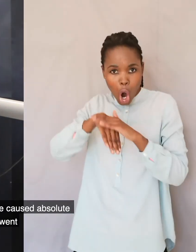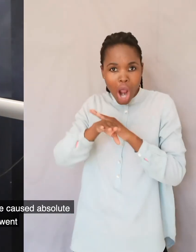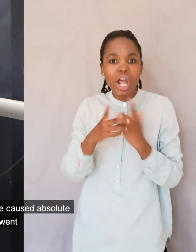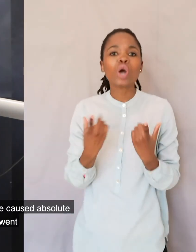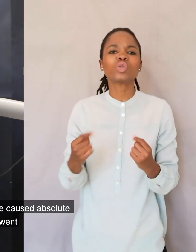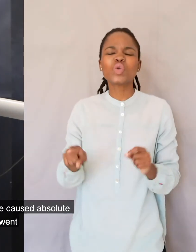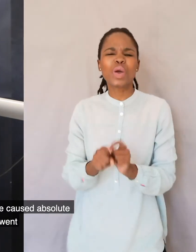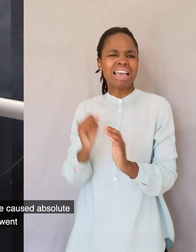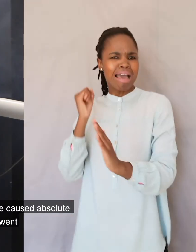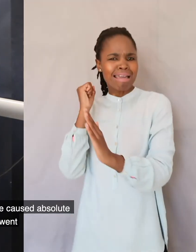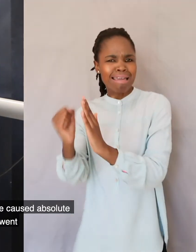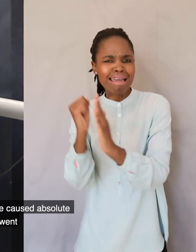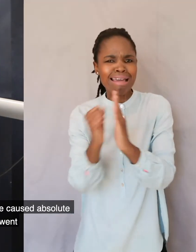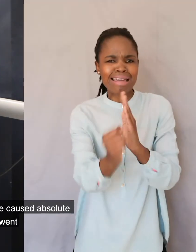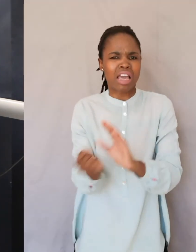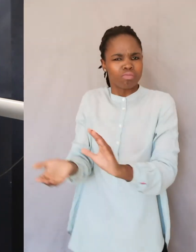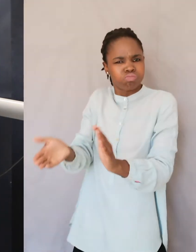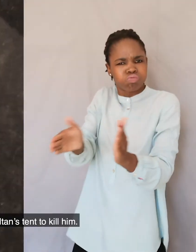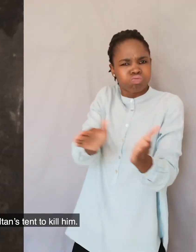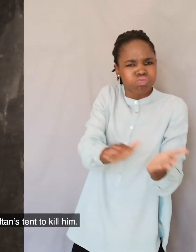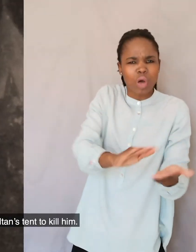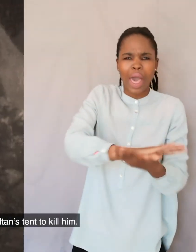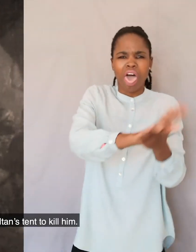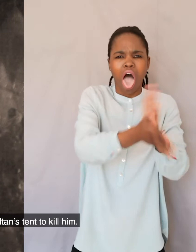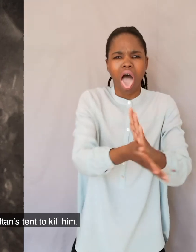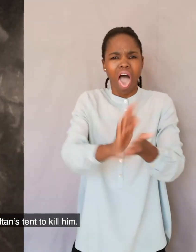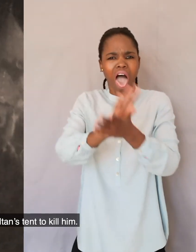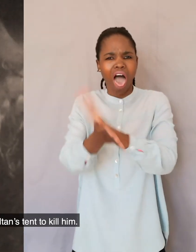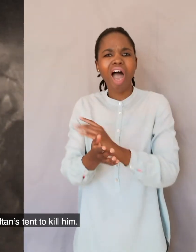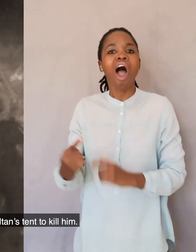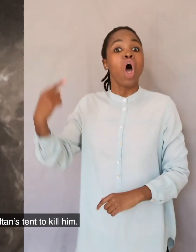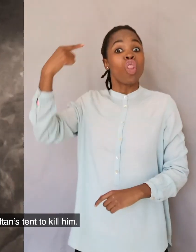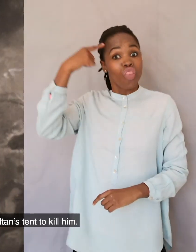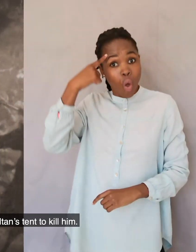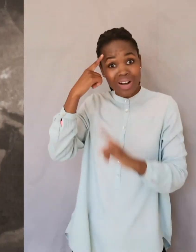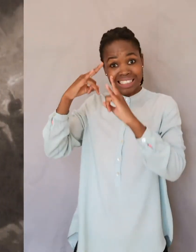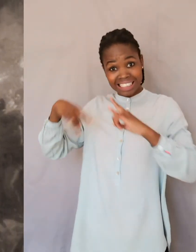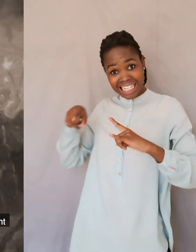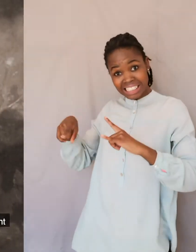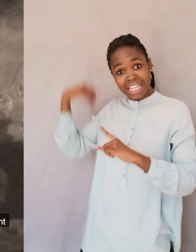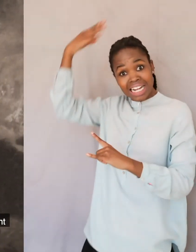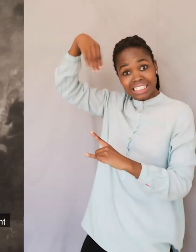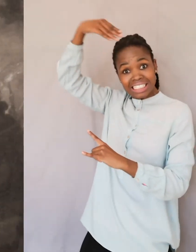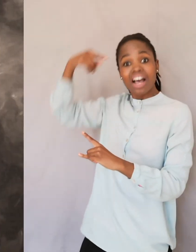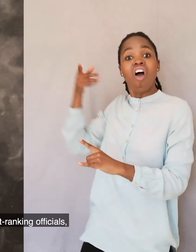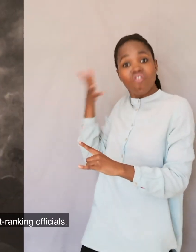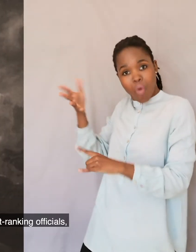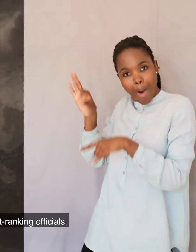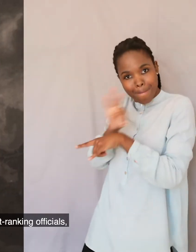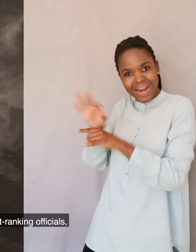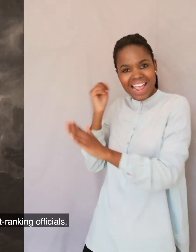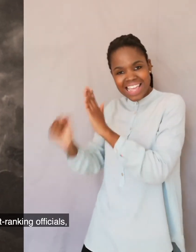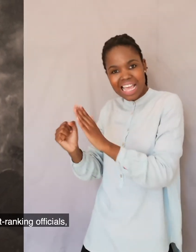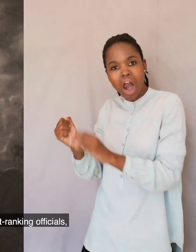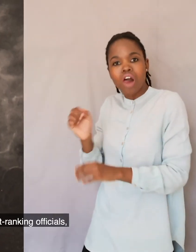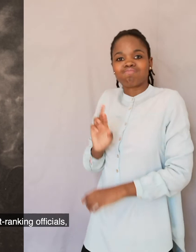caused absolute mayhem, and he went in to what he thought was the Sultan's tent to kill him, but it was the tent next door